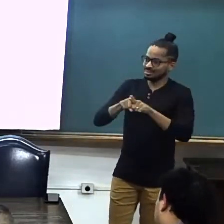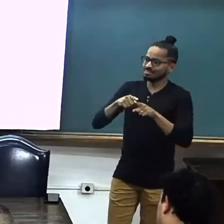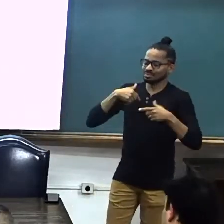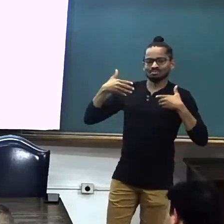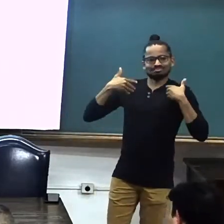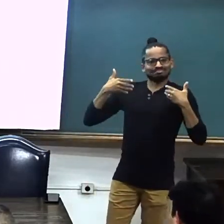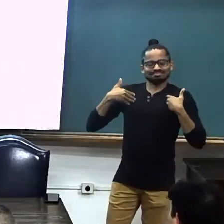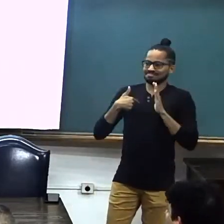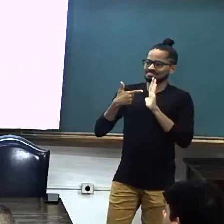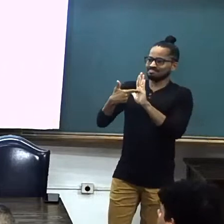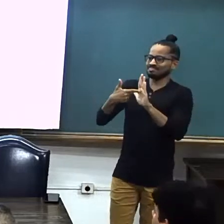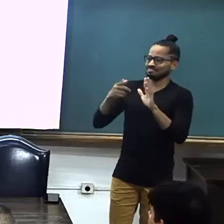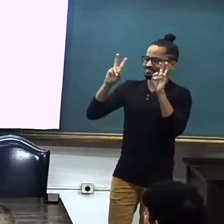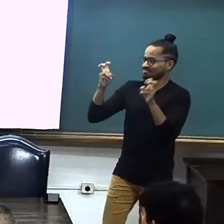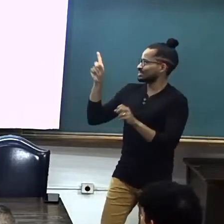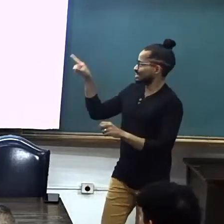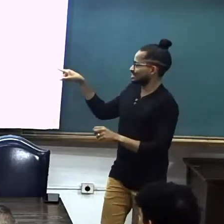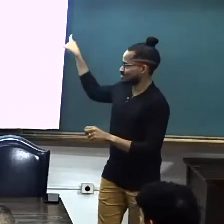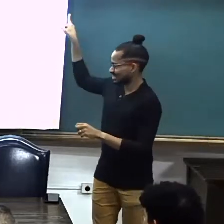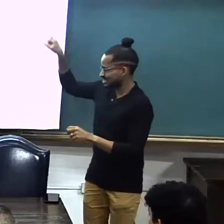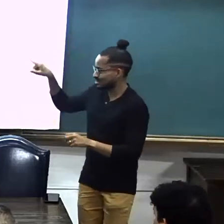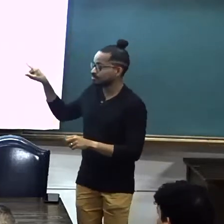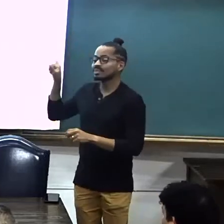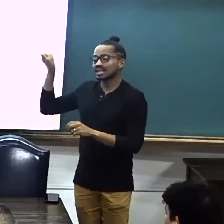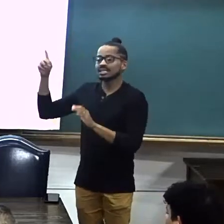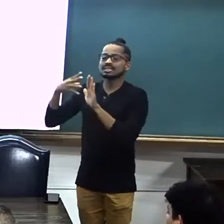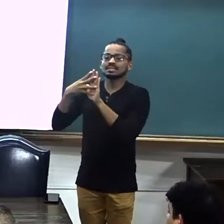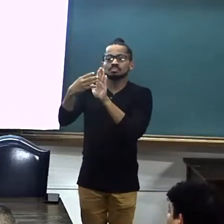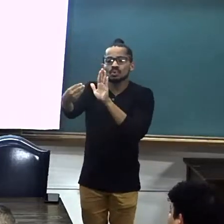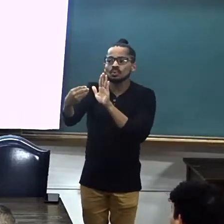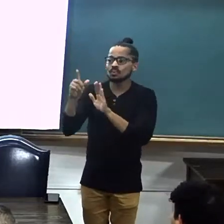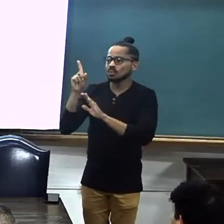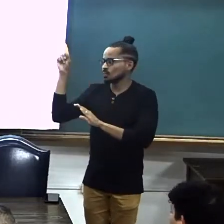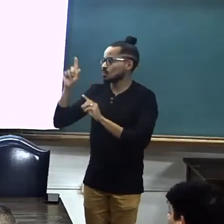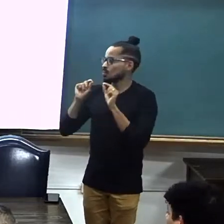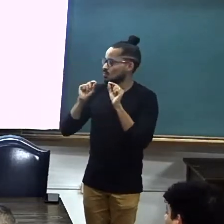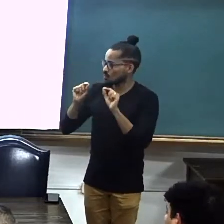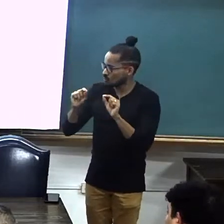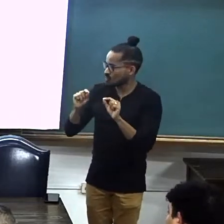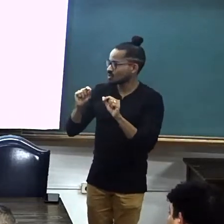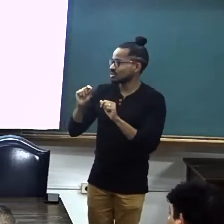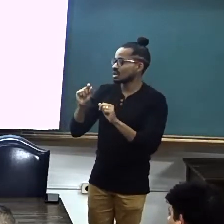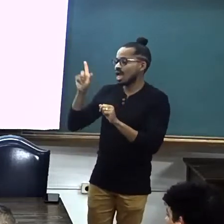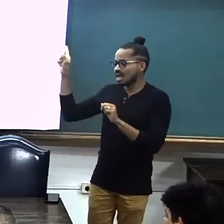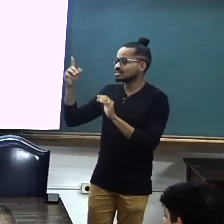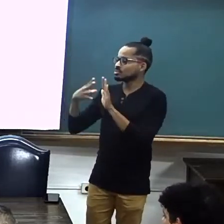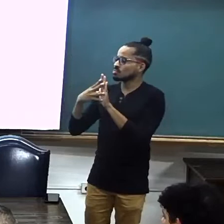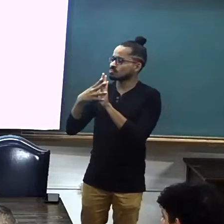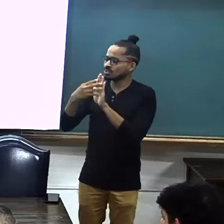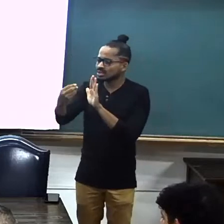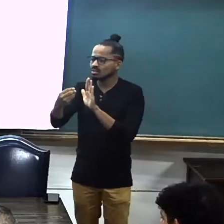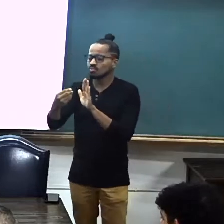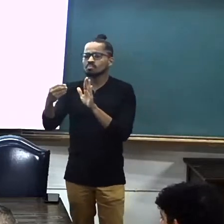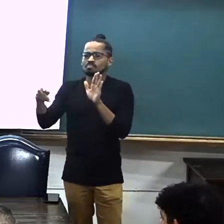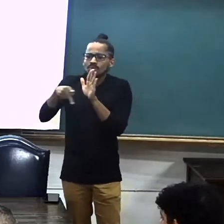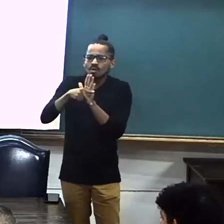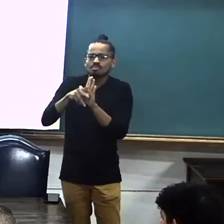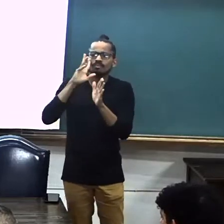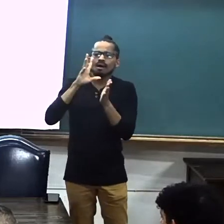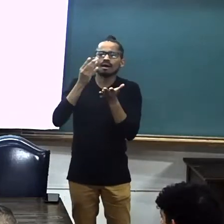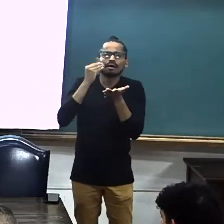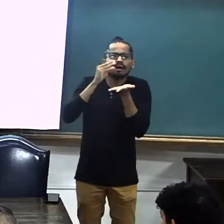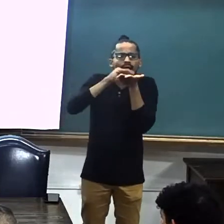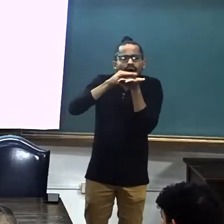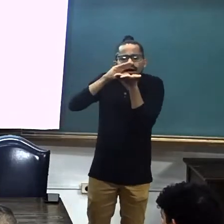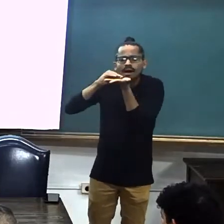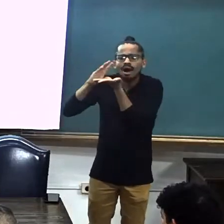here. And this is a model to account for spoken language rhythm, and it's